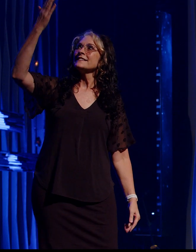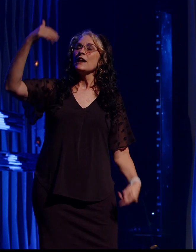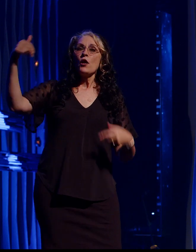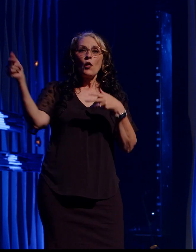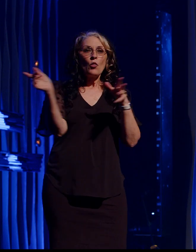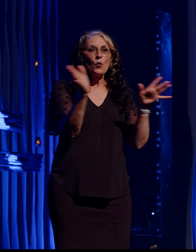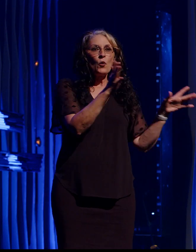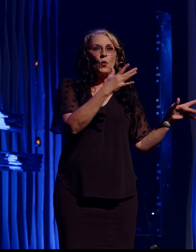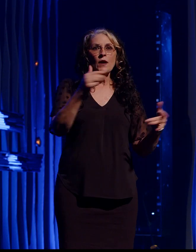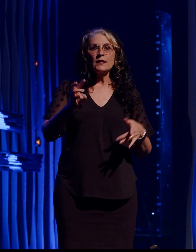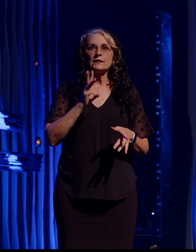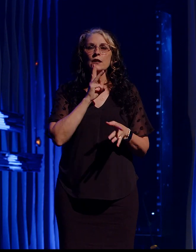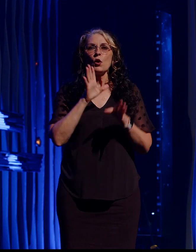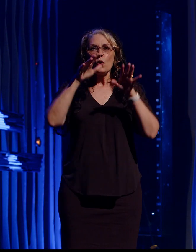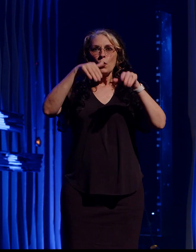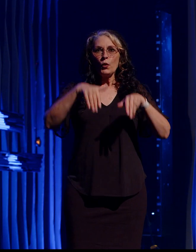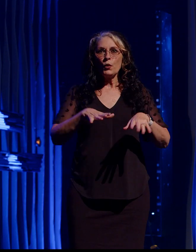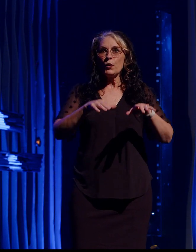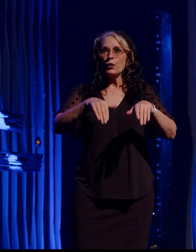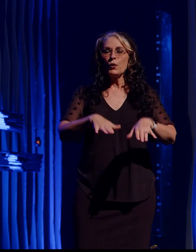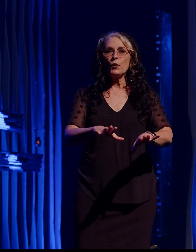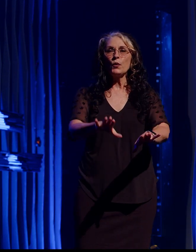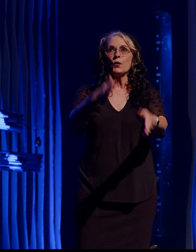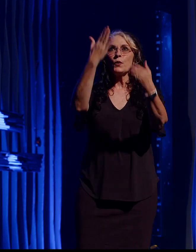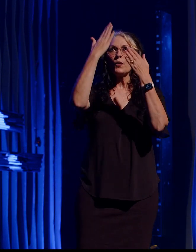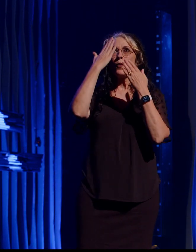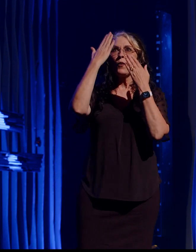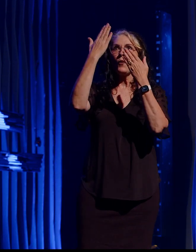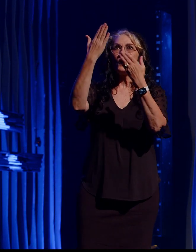wind and the waves obey.